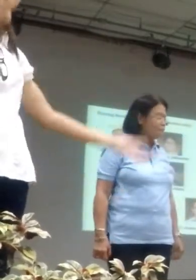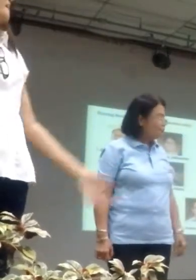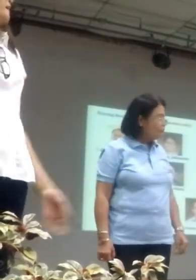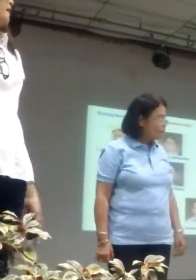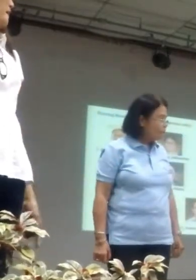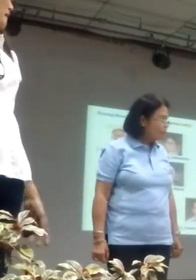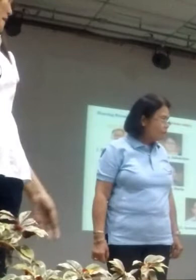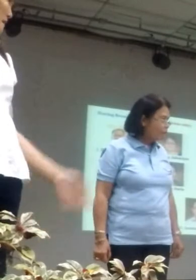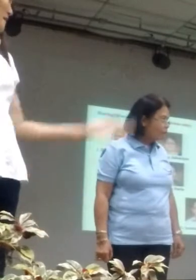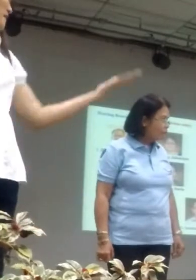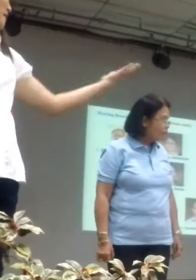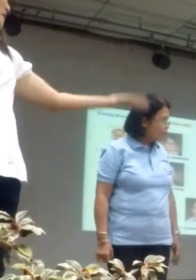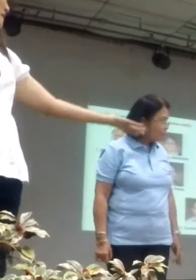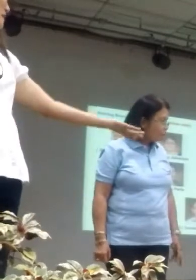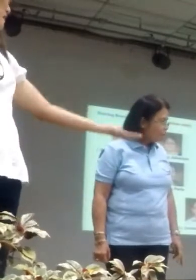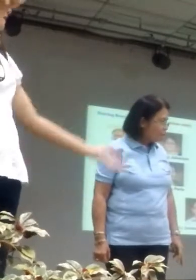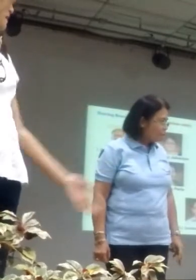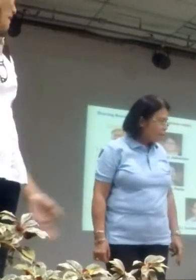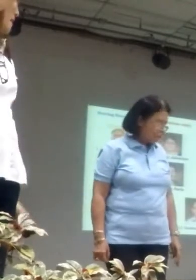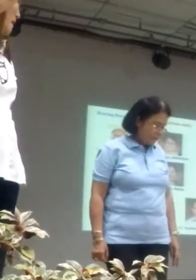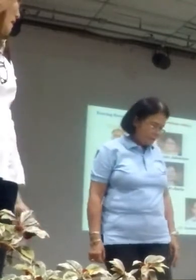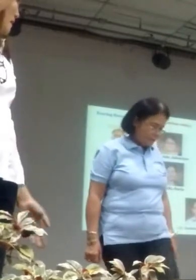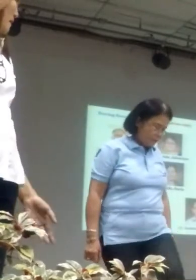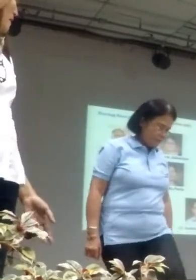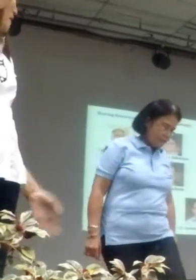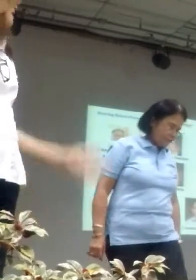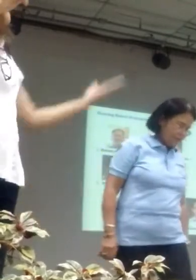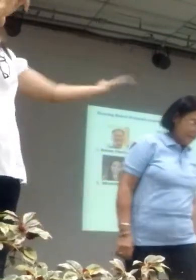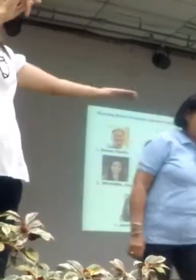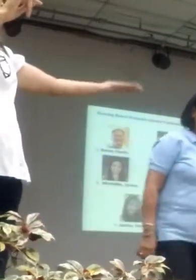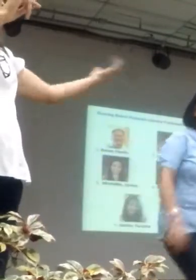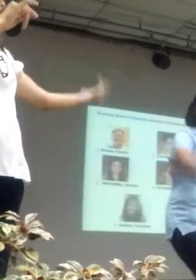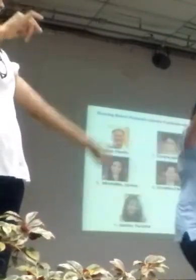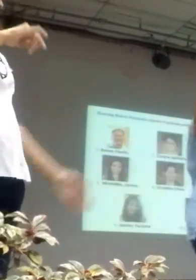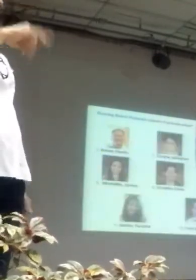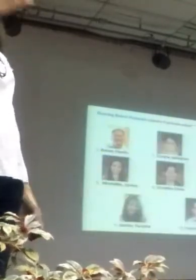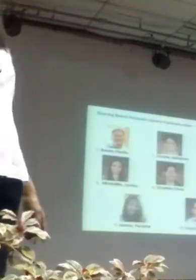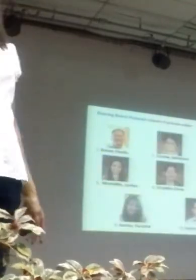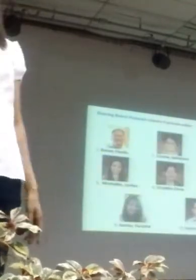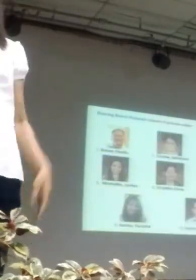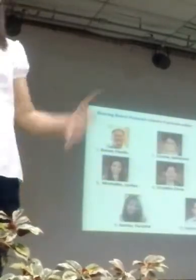Anthony, Ms. Ortiz, myself, and Lucy.